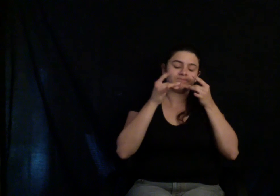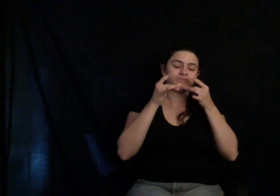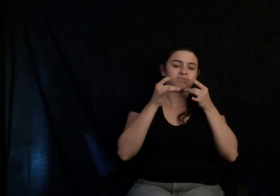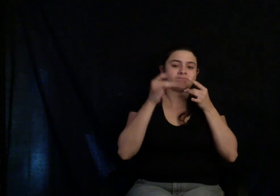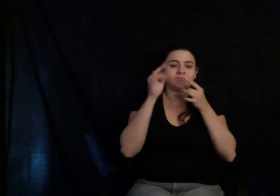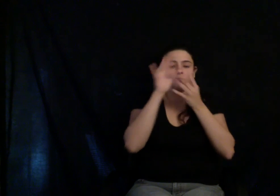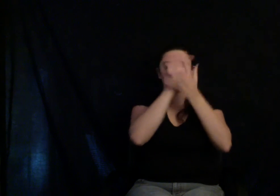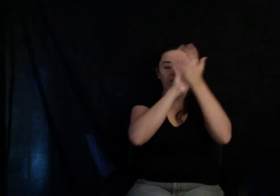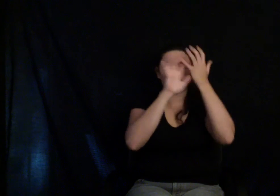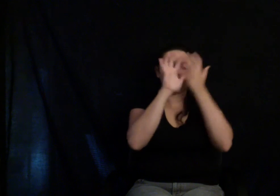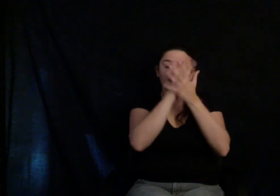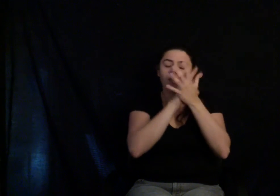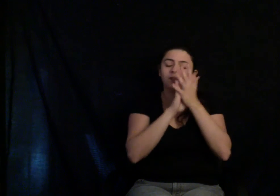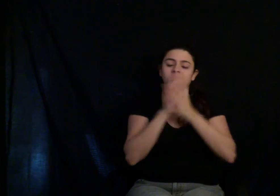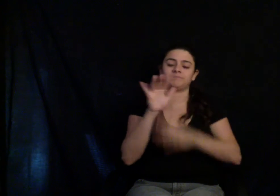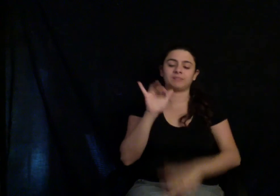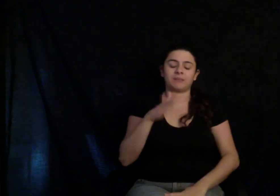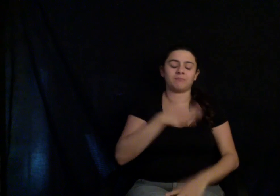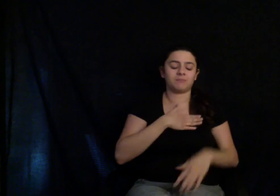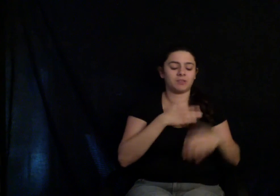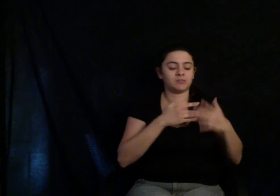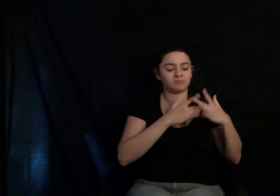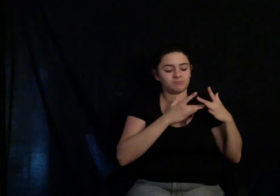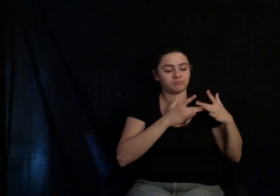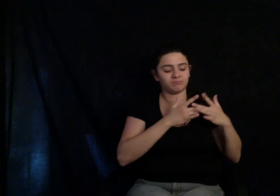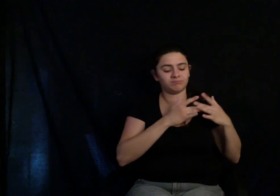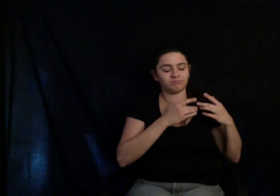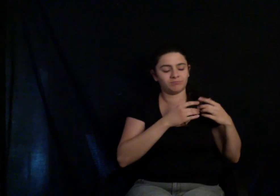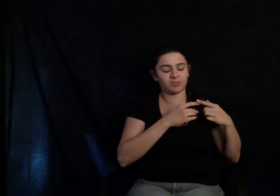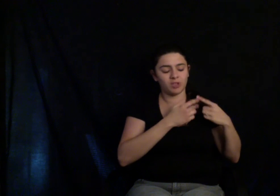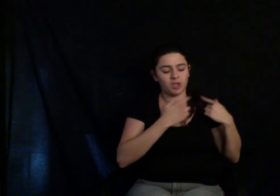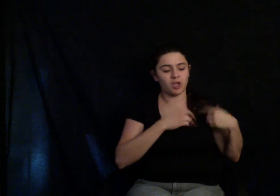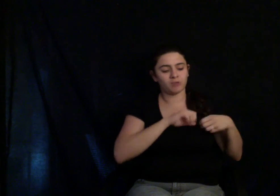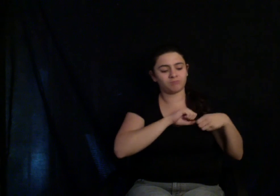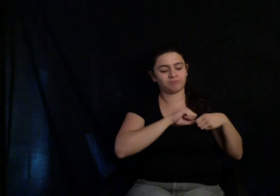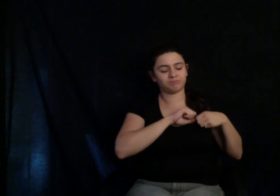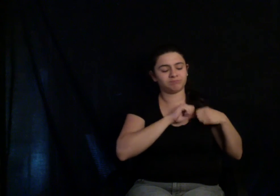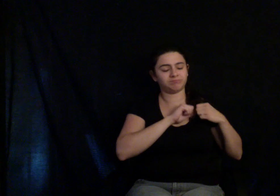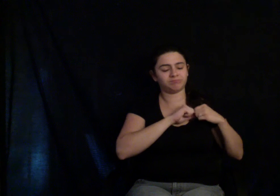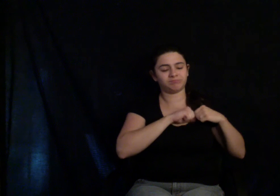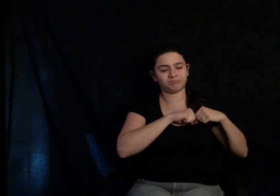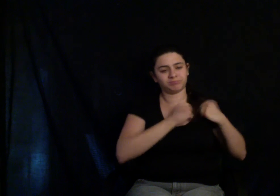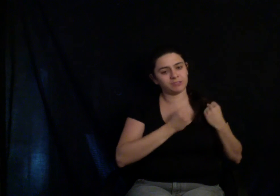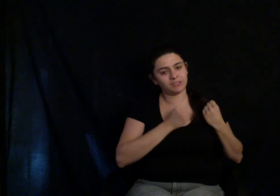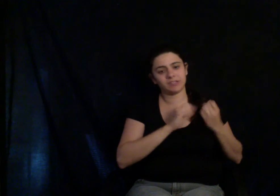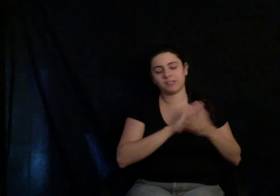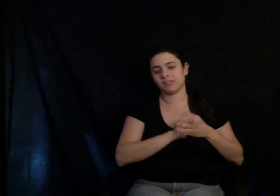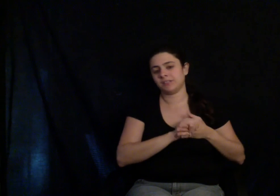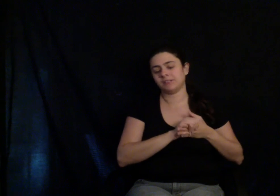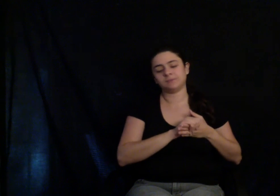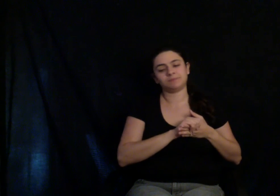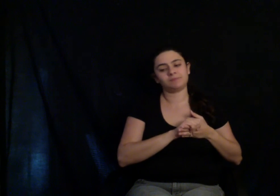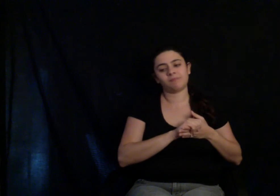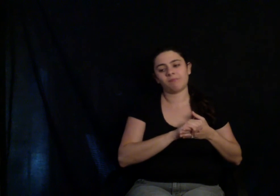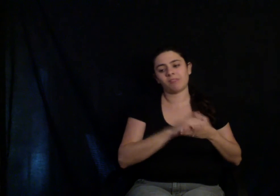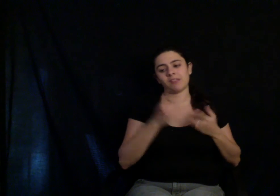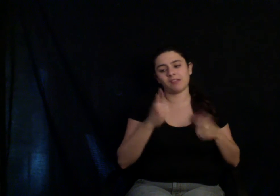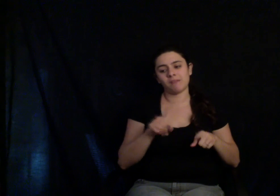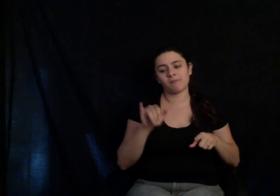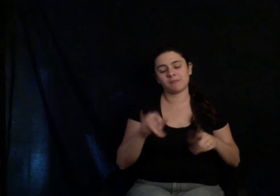It's terrible. And so after it happened, I guess we were all grieving around